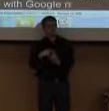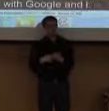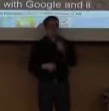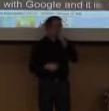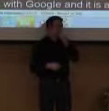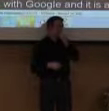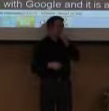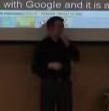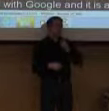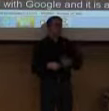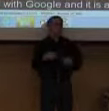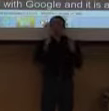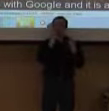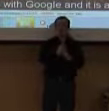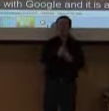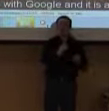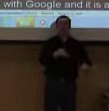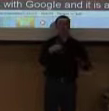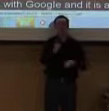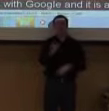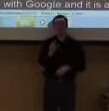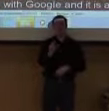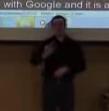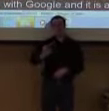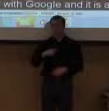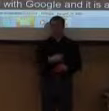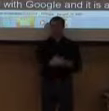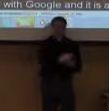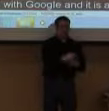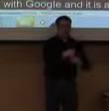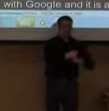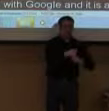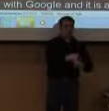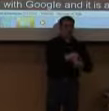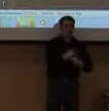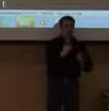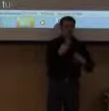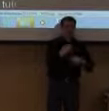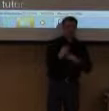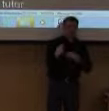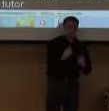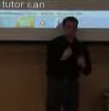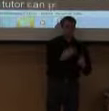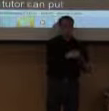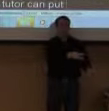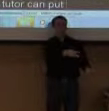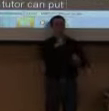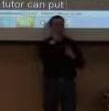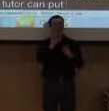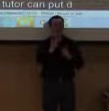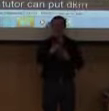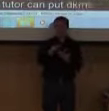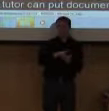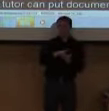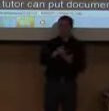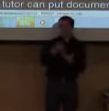A tutor can upload any documents they've collected or created over the years into this drive, and